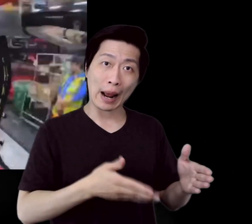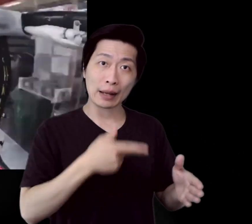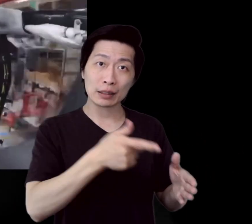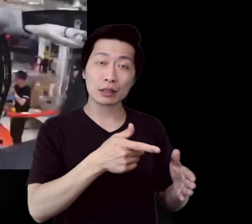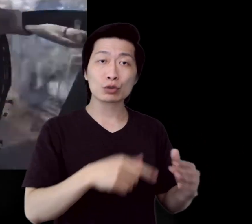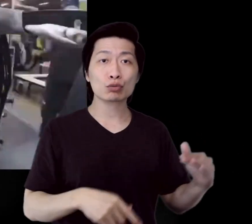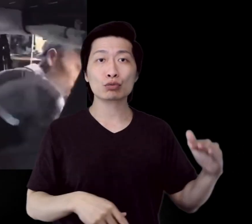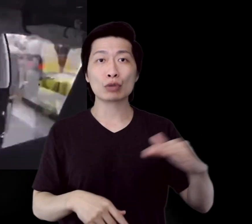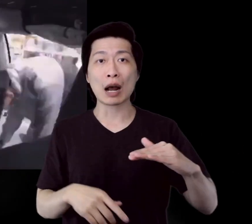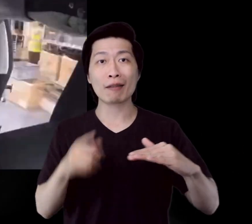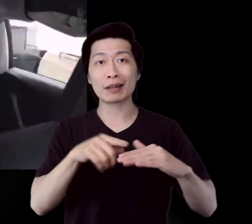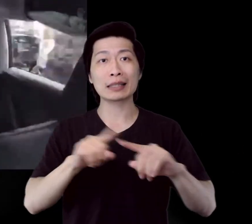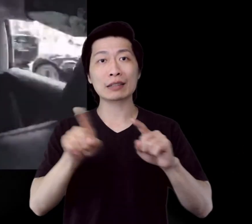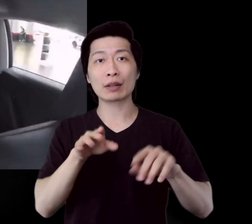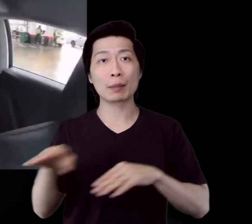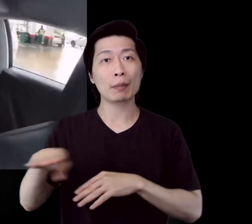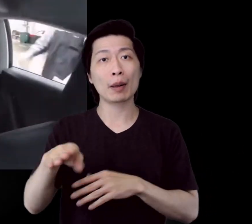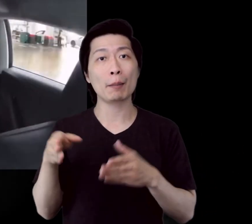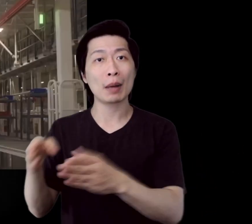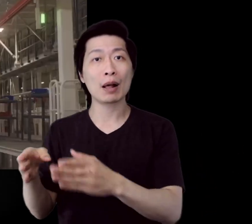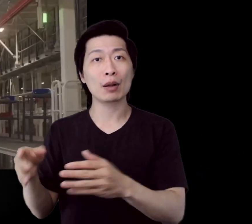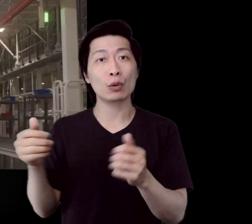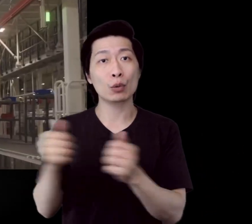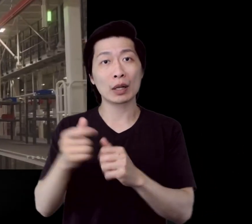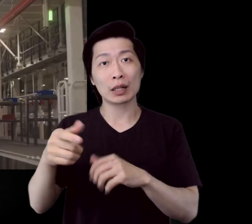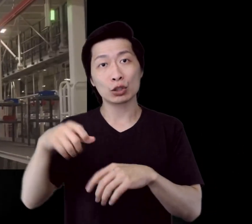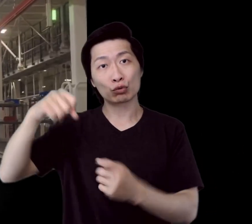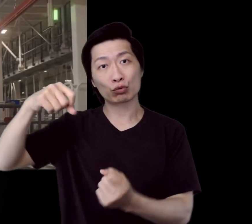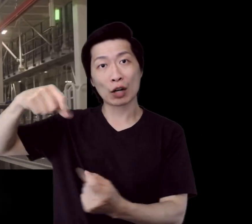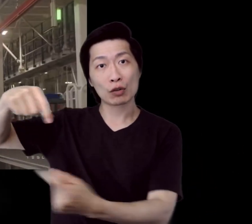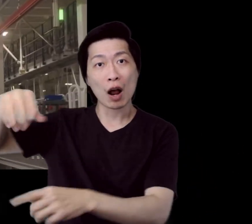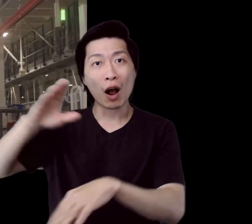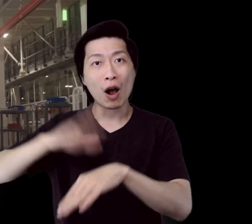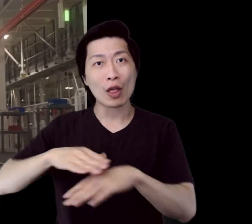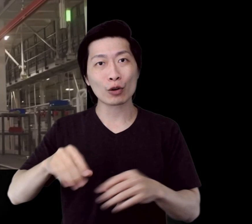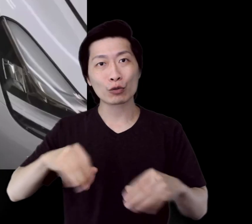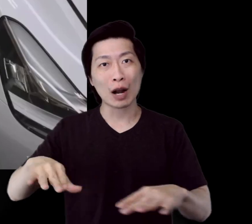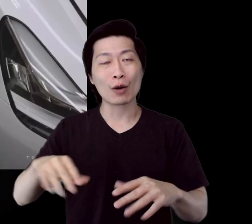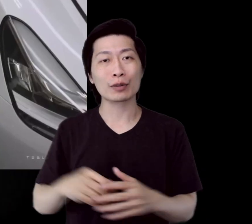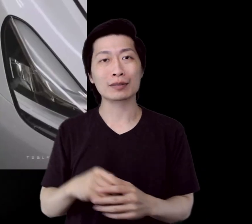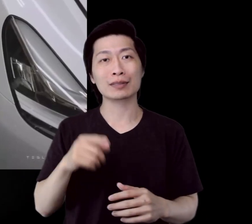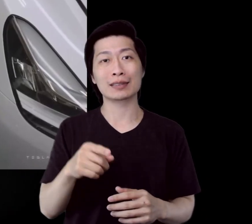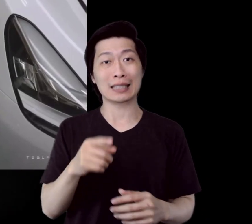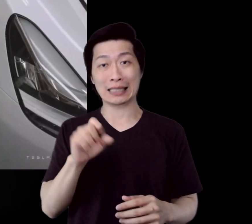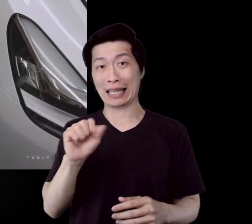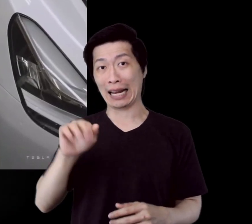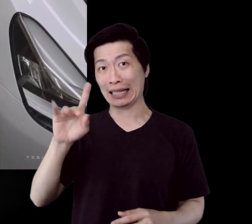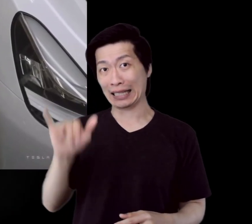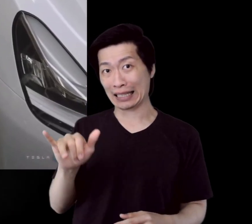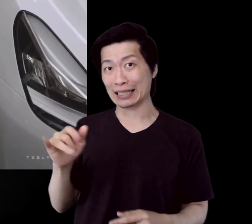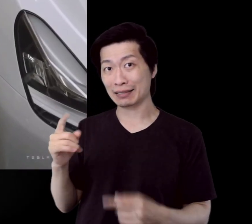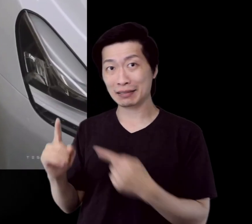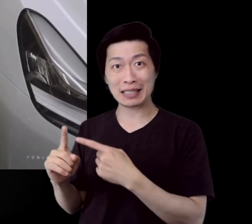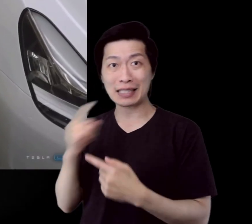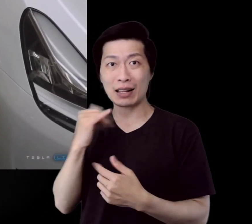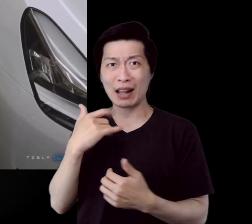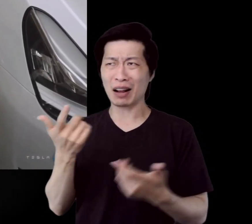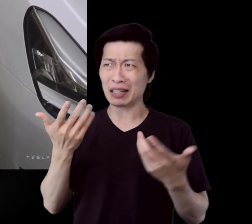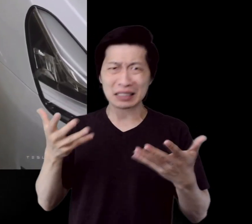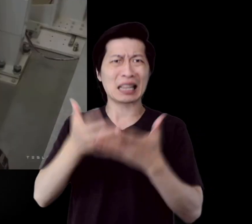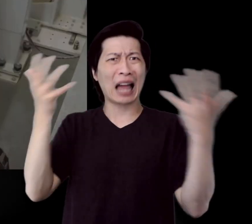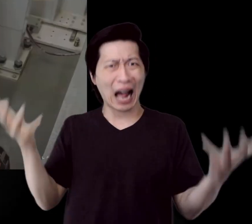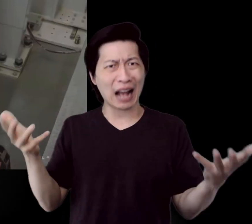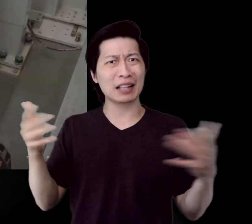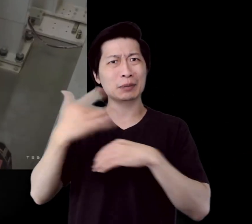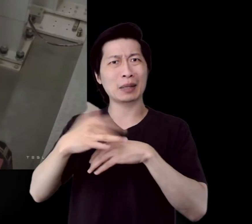just tell the robots to drive in a little different path with some trackers on the ground. And as Sandy said, there are still a lot of space